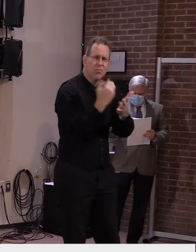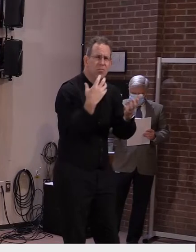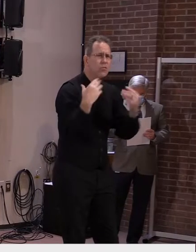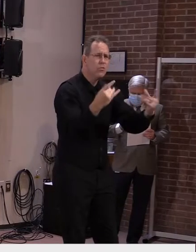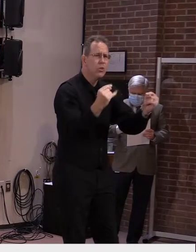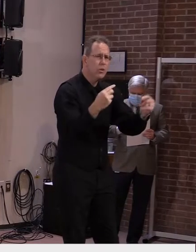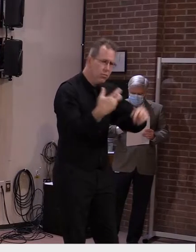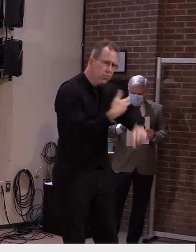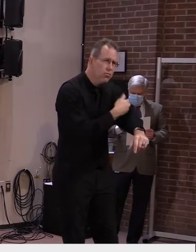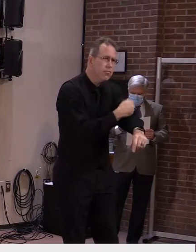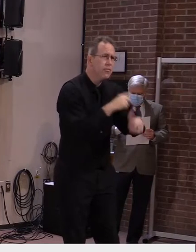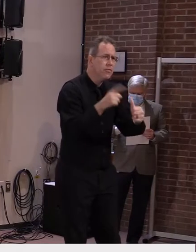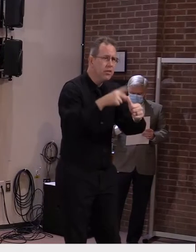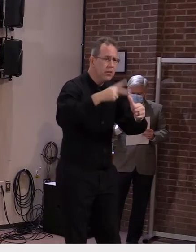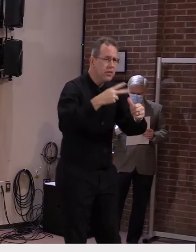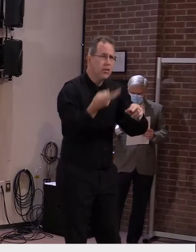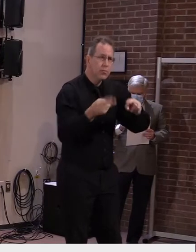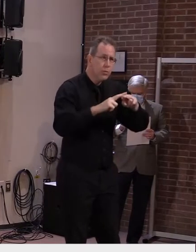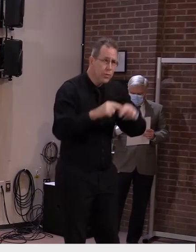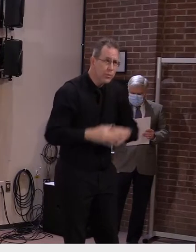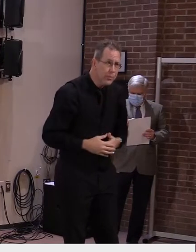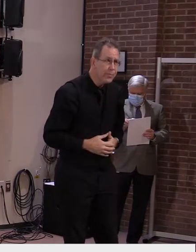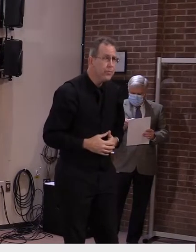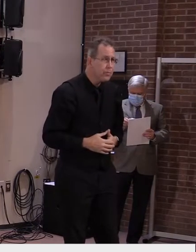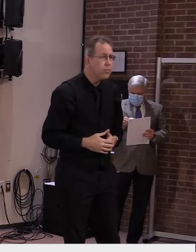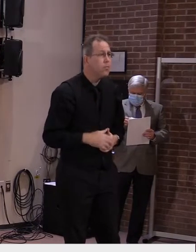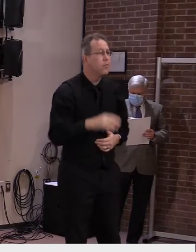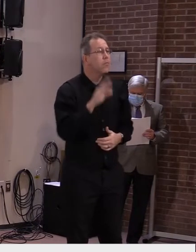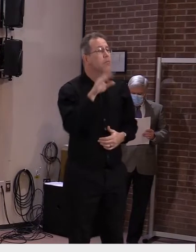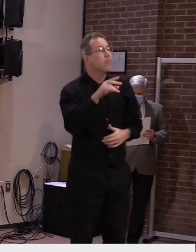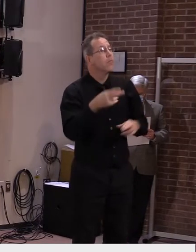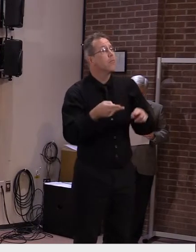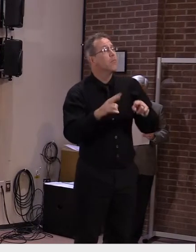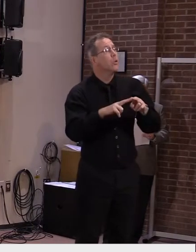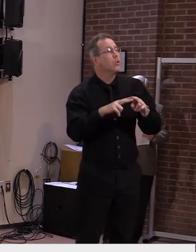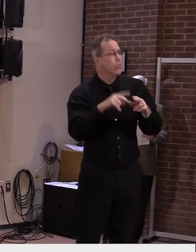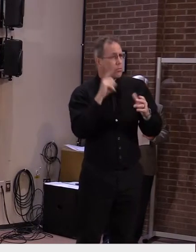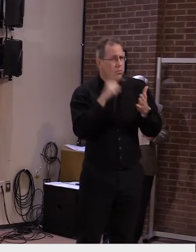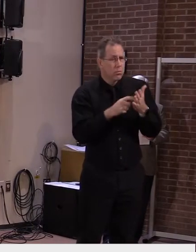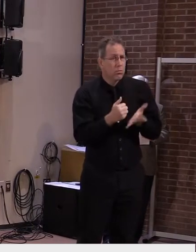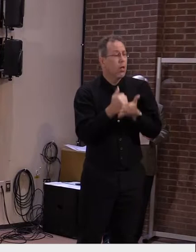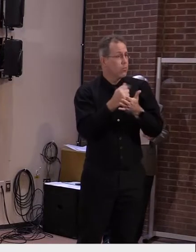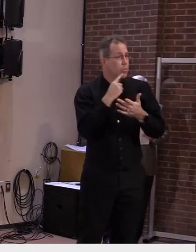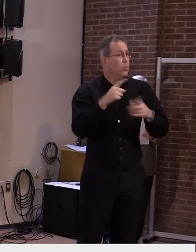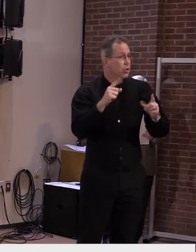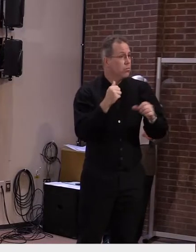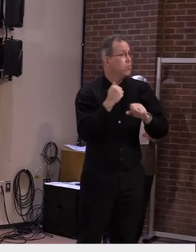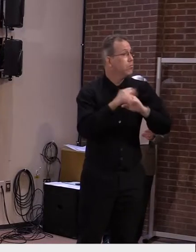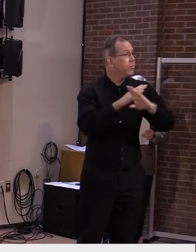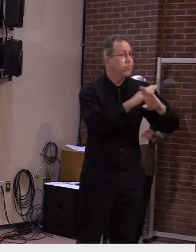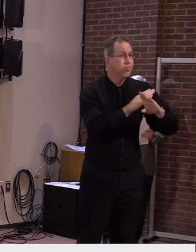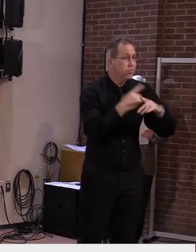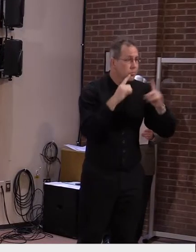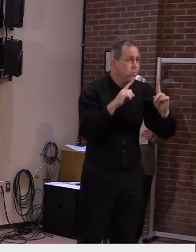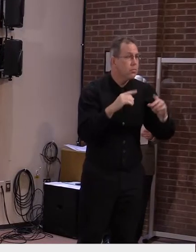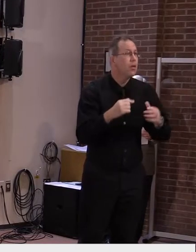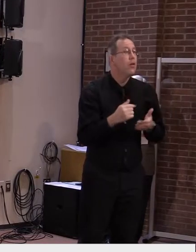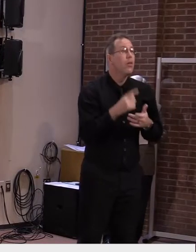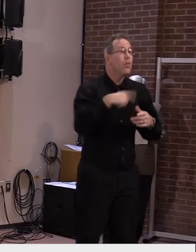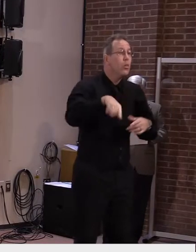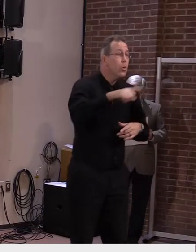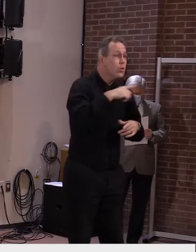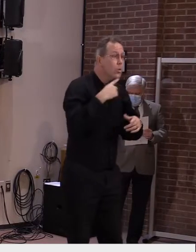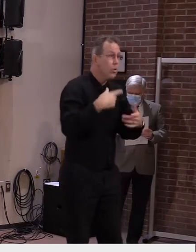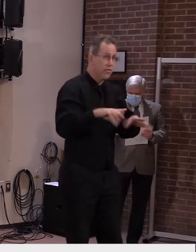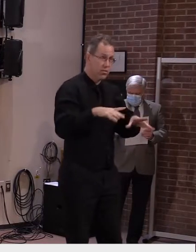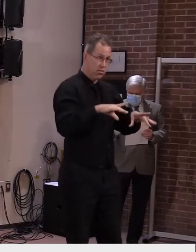reducing severe illness, but also in slowing cases amongst those who have gotten them. They're the best way to